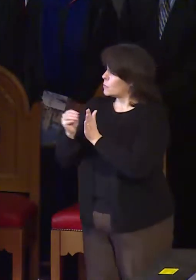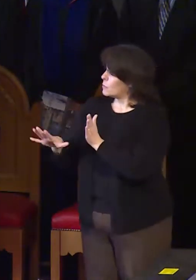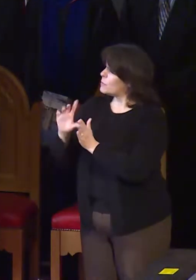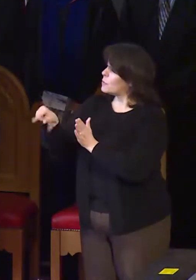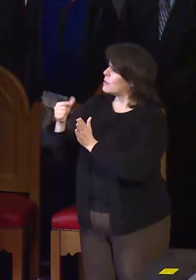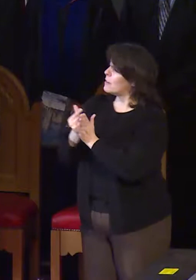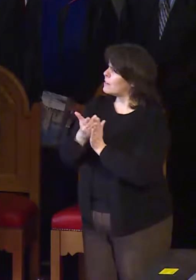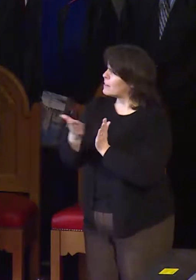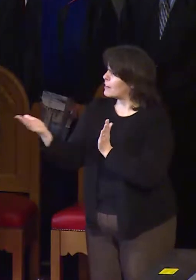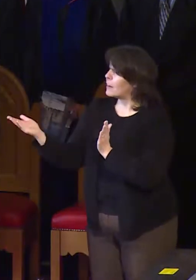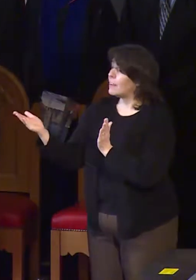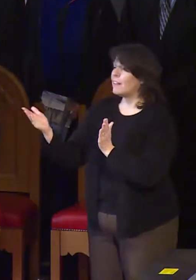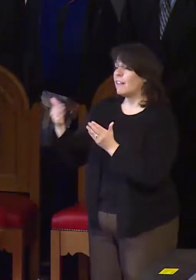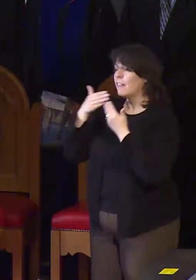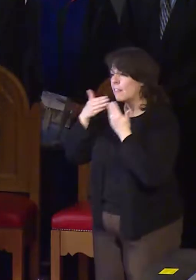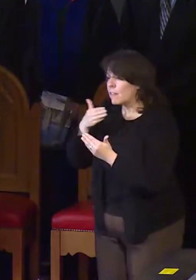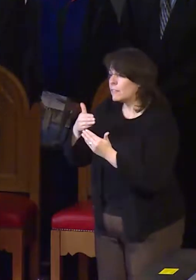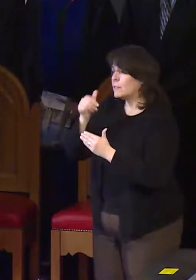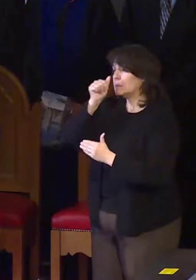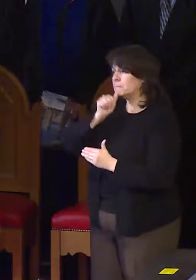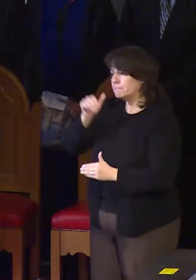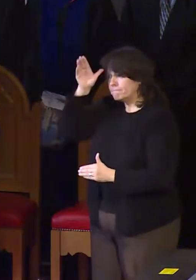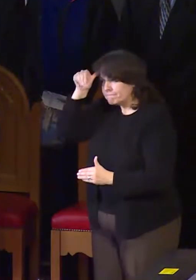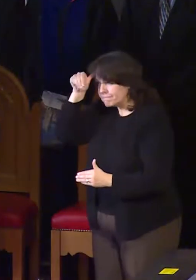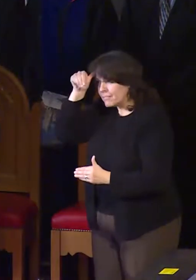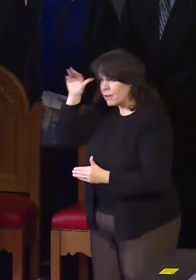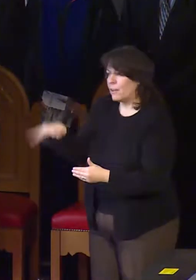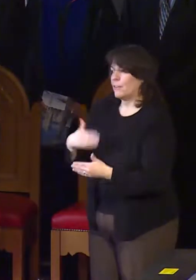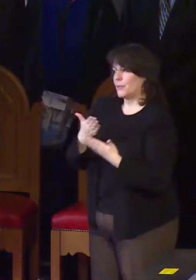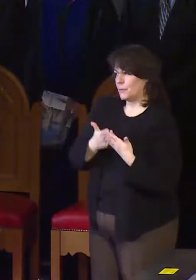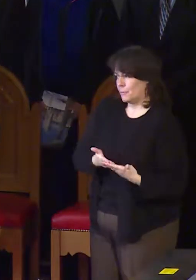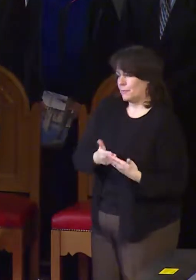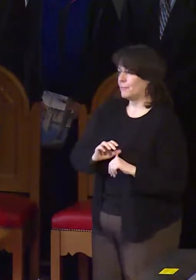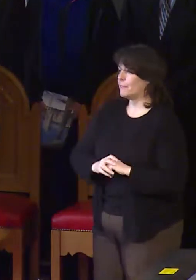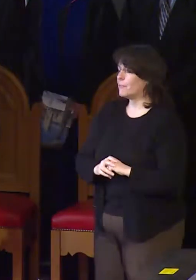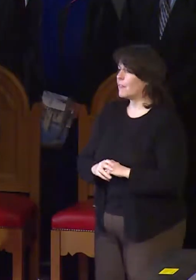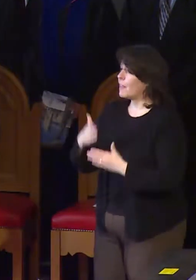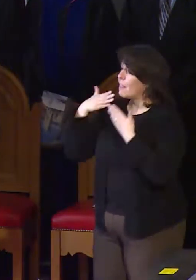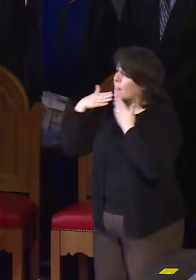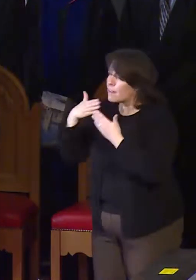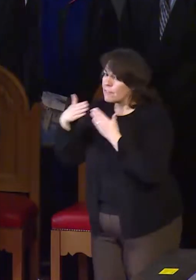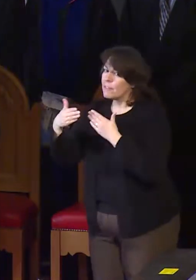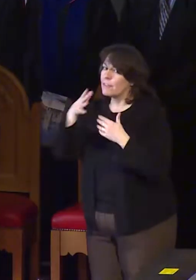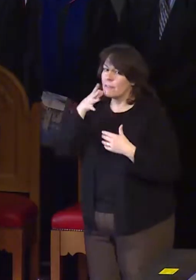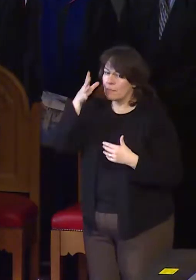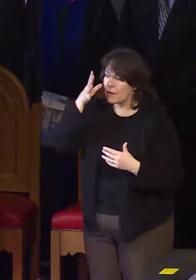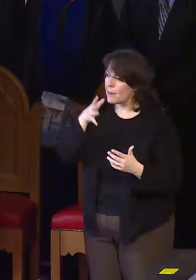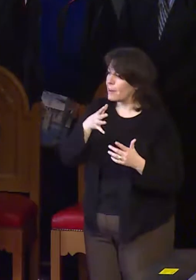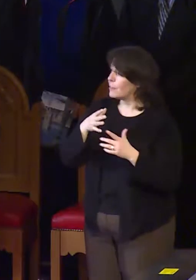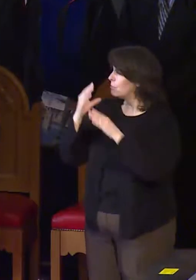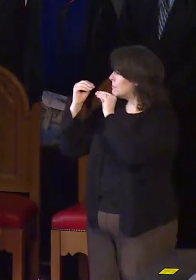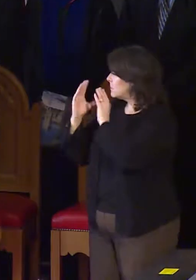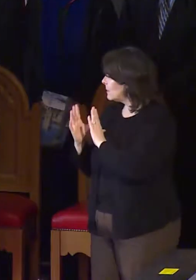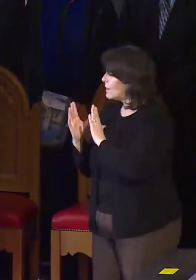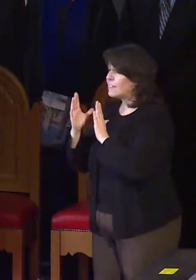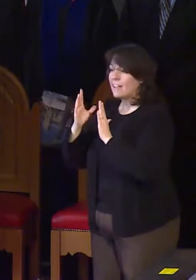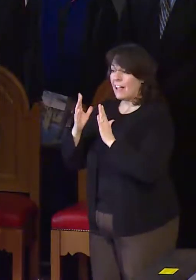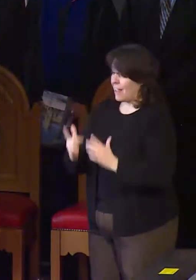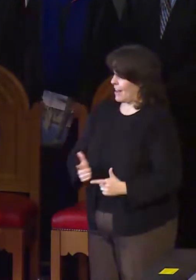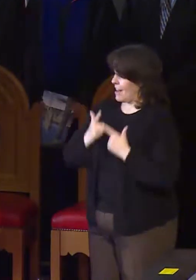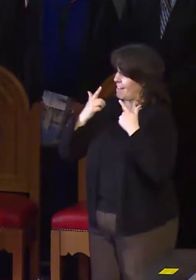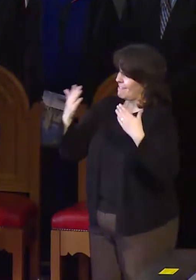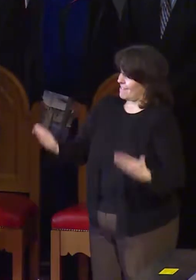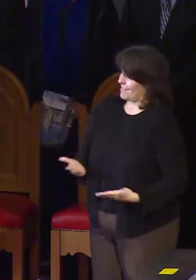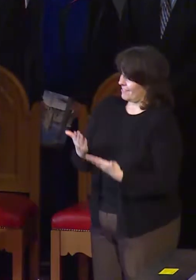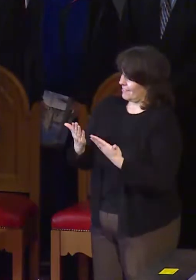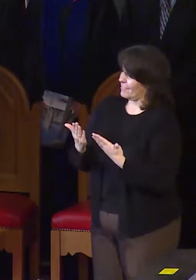may you be thankful, determined, and good. Thankful for your parents, your profs, and the life force that brought you into